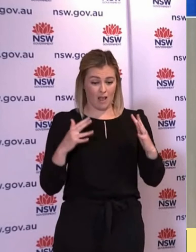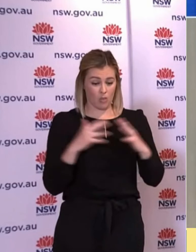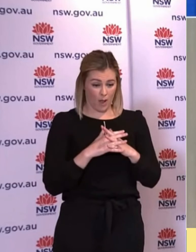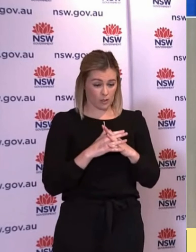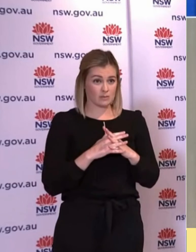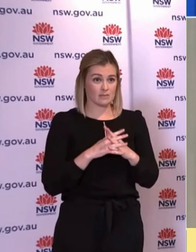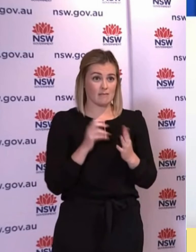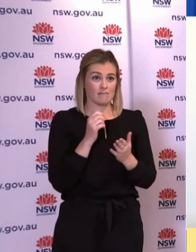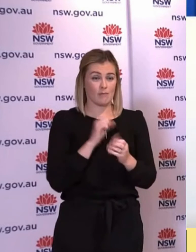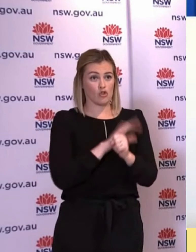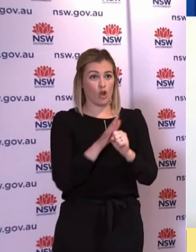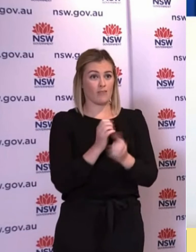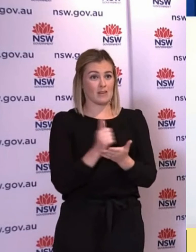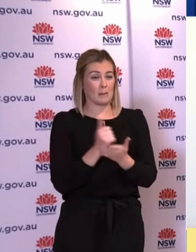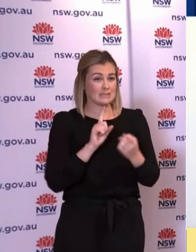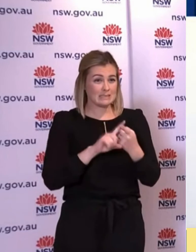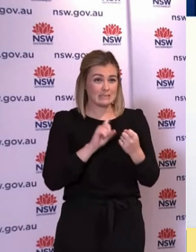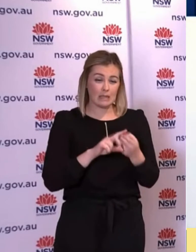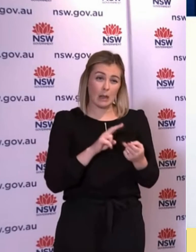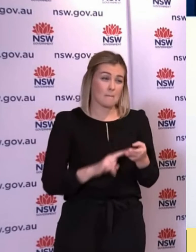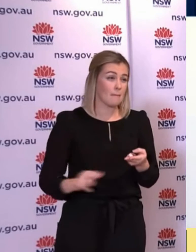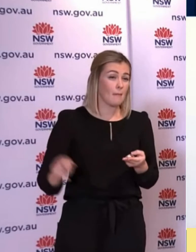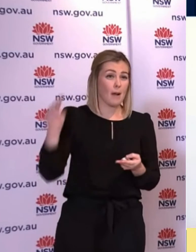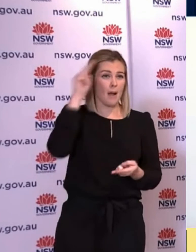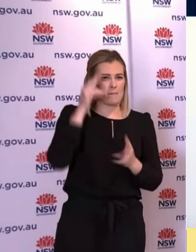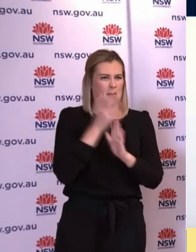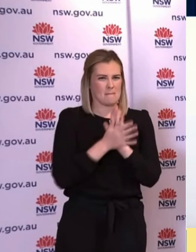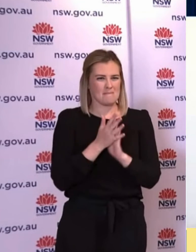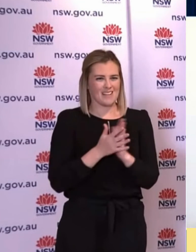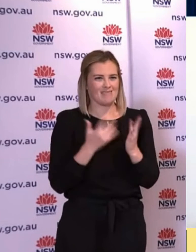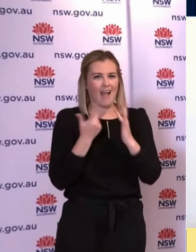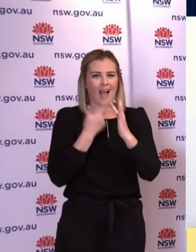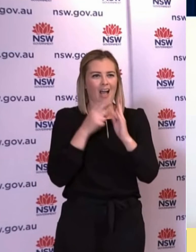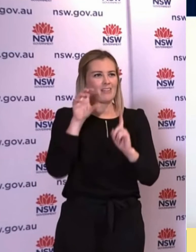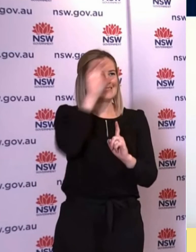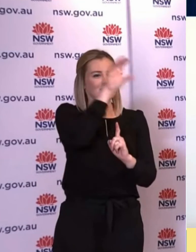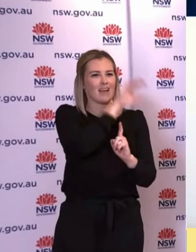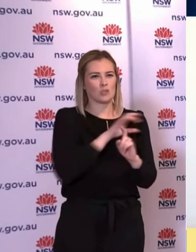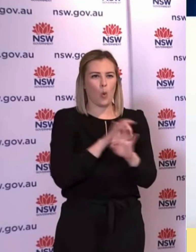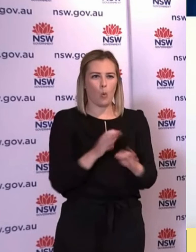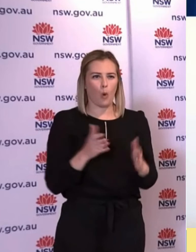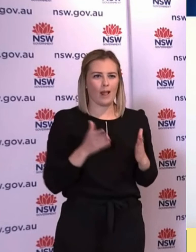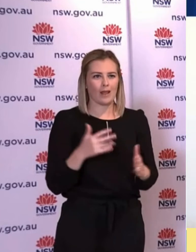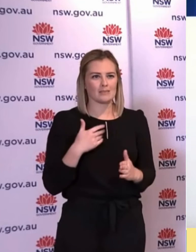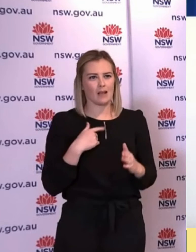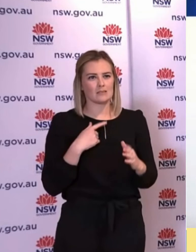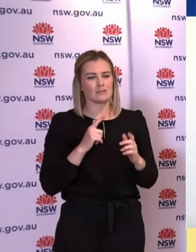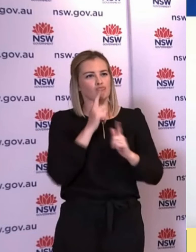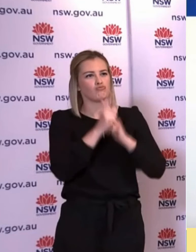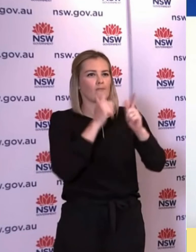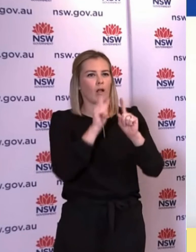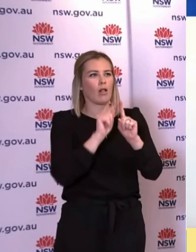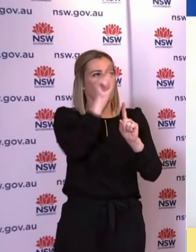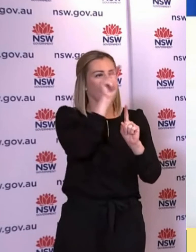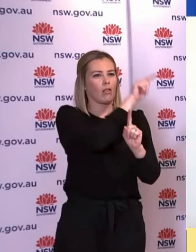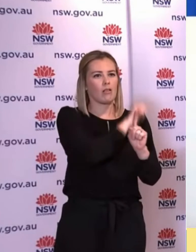look, I think that that's something which they're going to have to think about as we move forward, because the aim here is to have a nation of